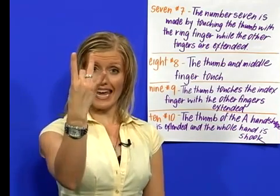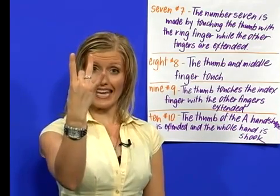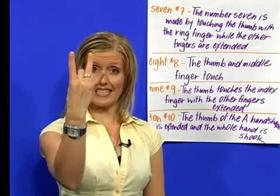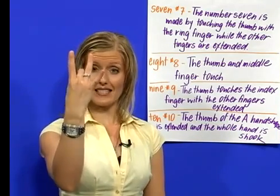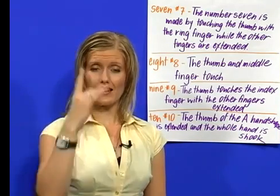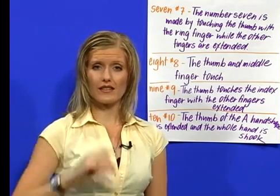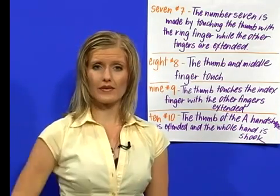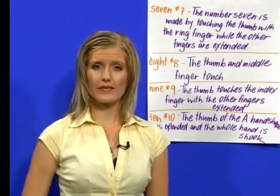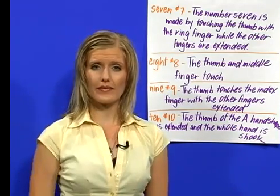8,